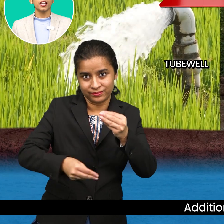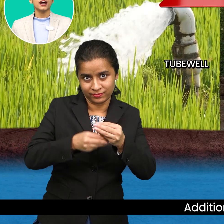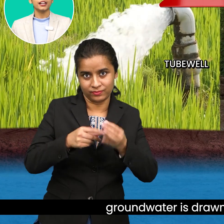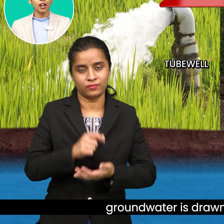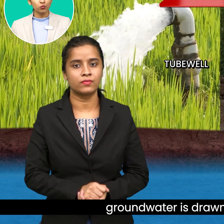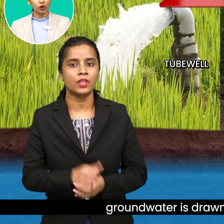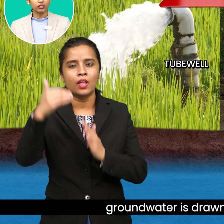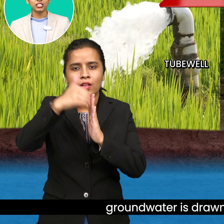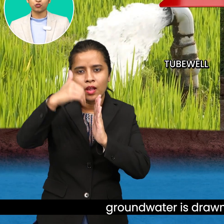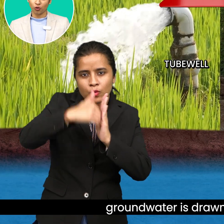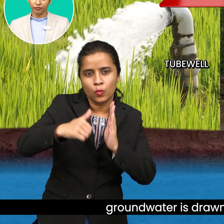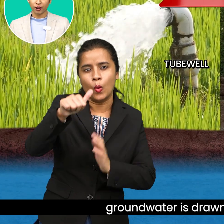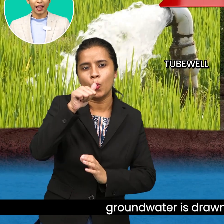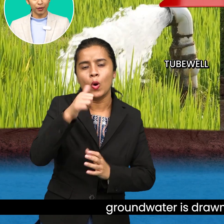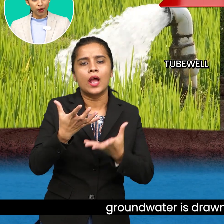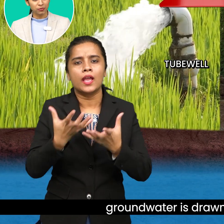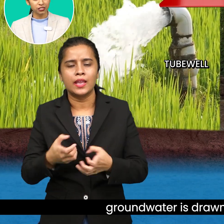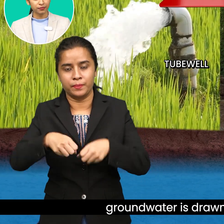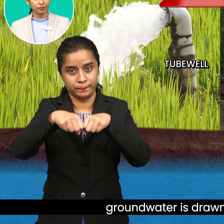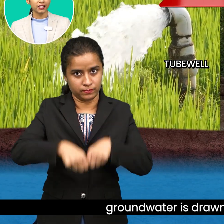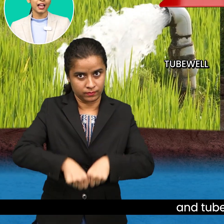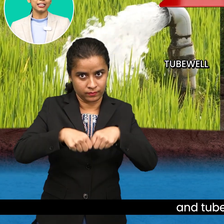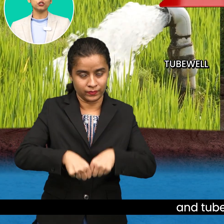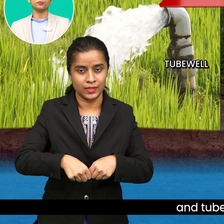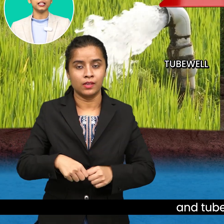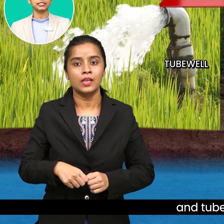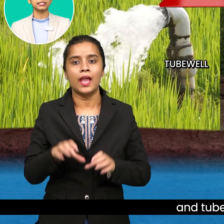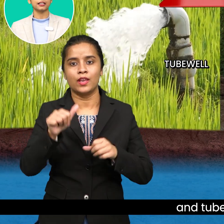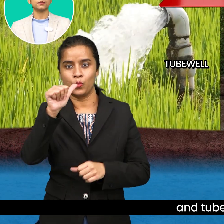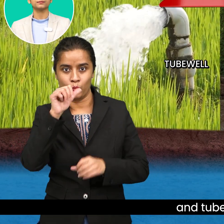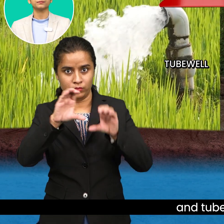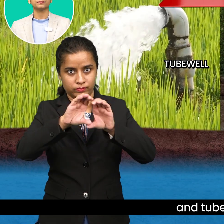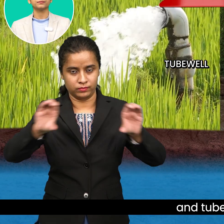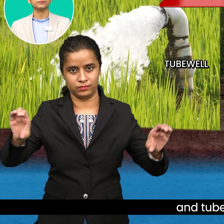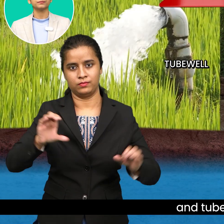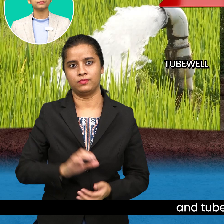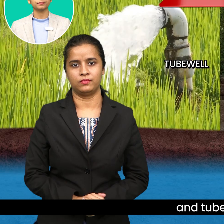Additionally, groundwater is drawn from hand pumps and tube wells.